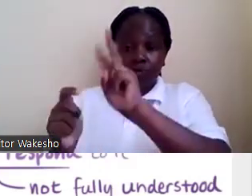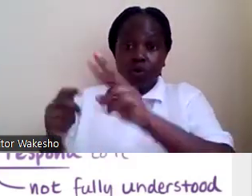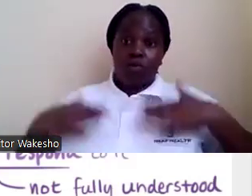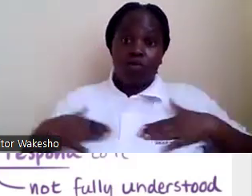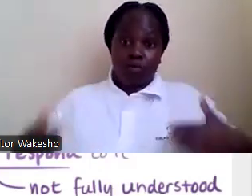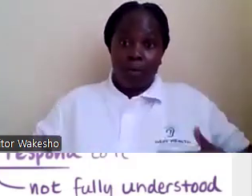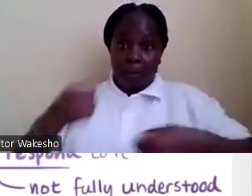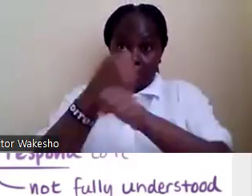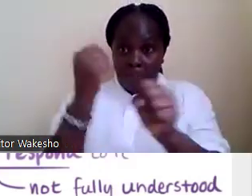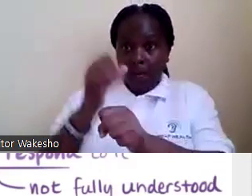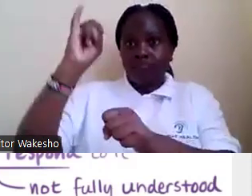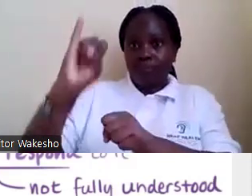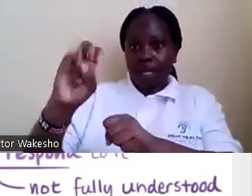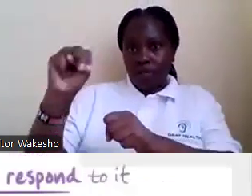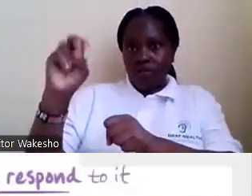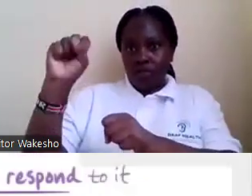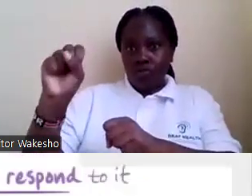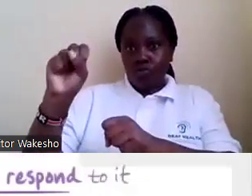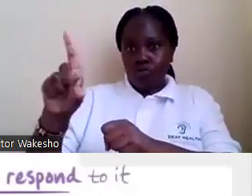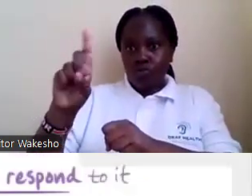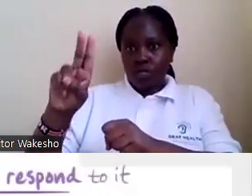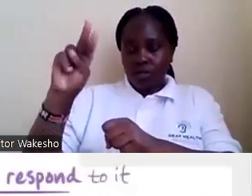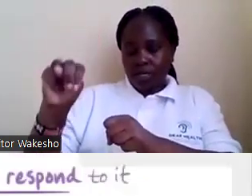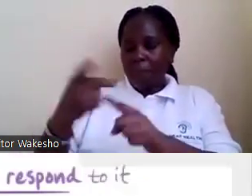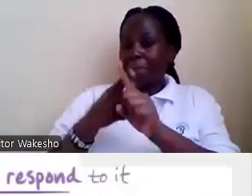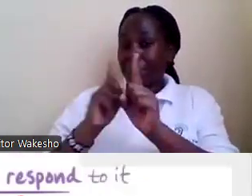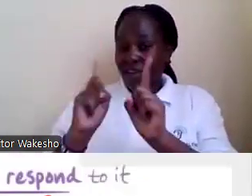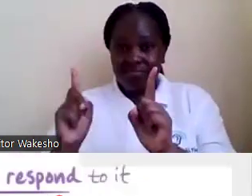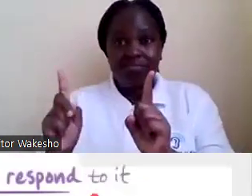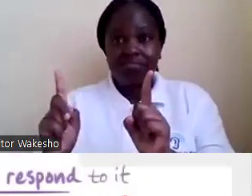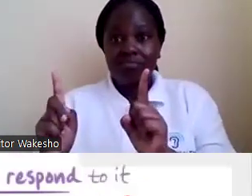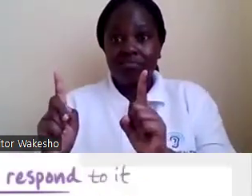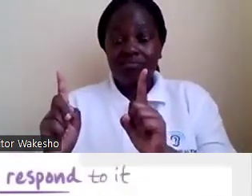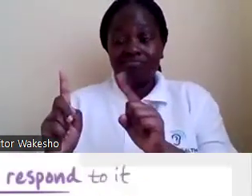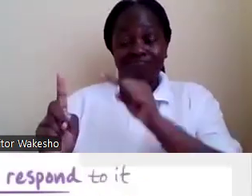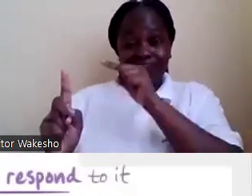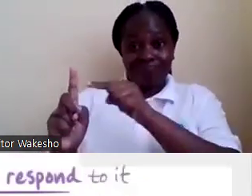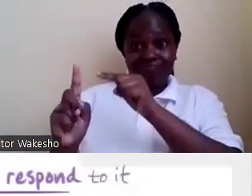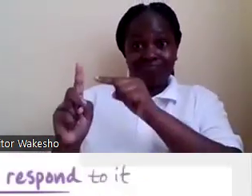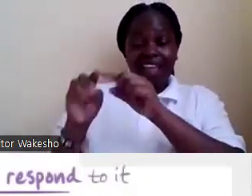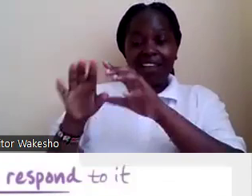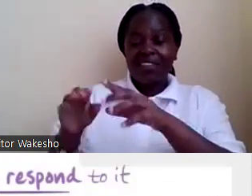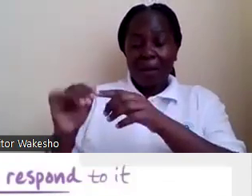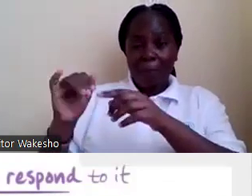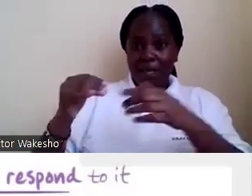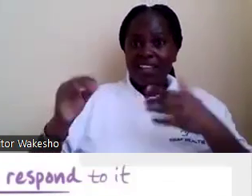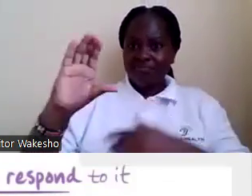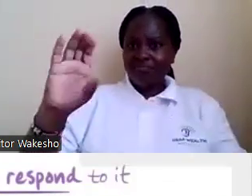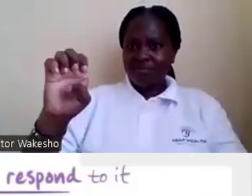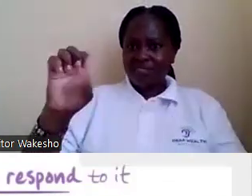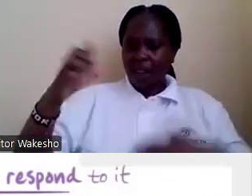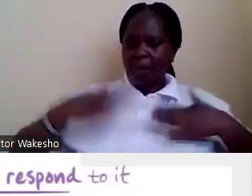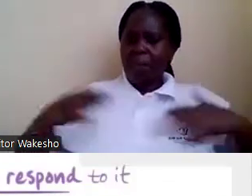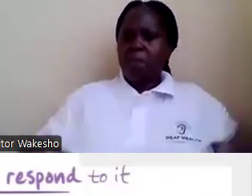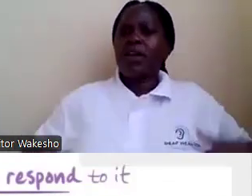insulin, right? However, the cells do not respond to it, right? As you can see here